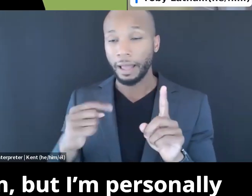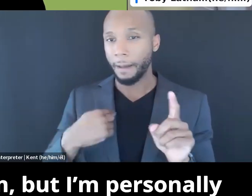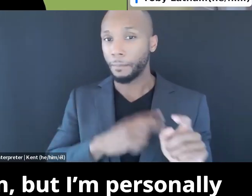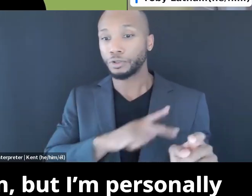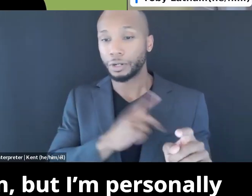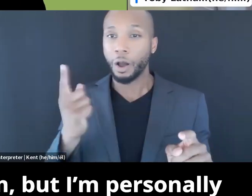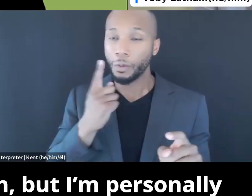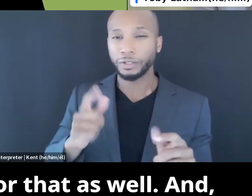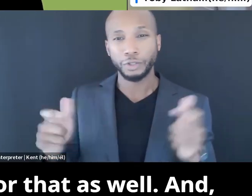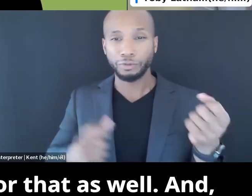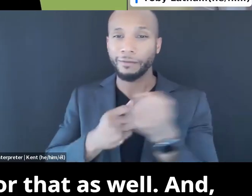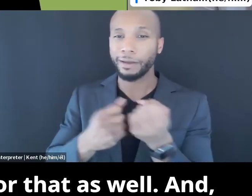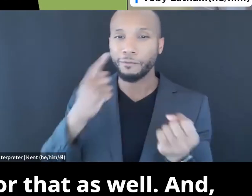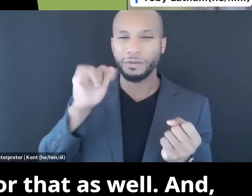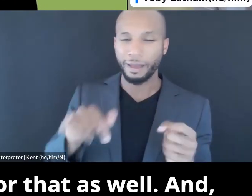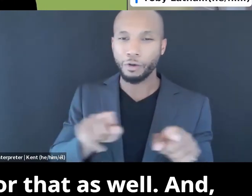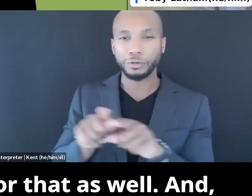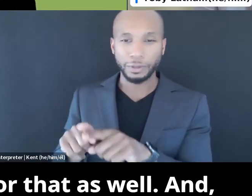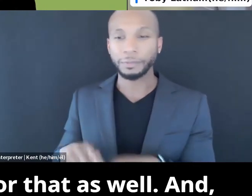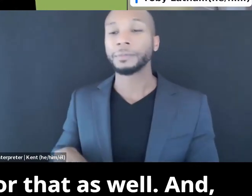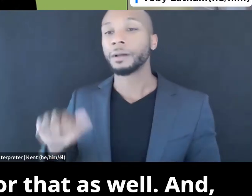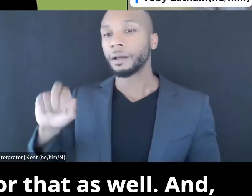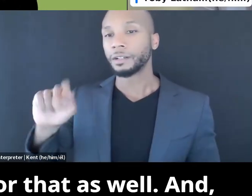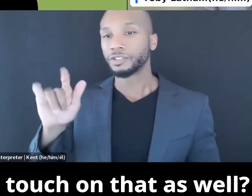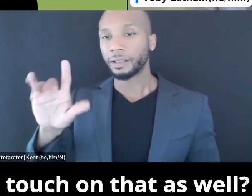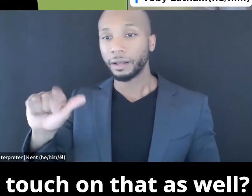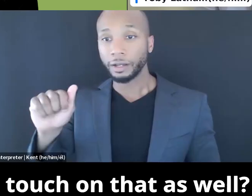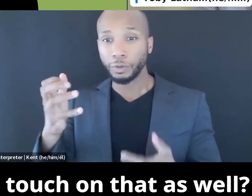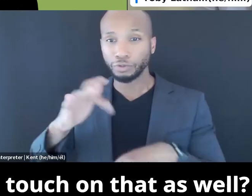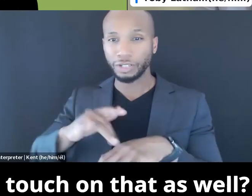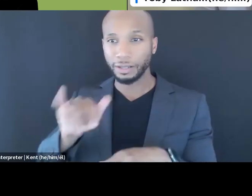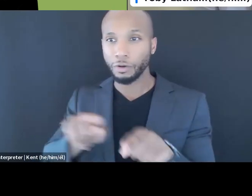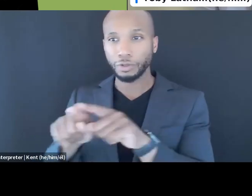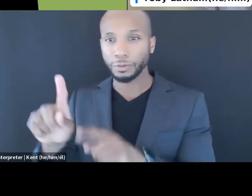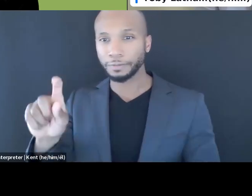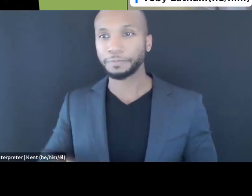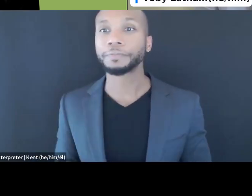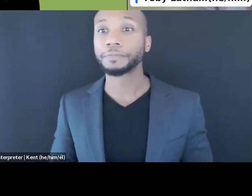personally always a huge advocate for that as well. And Angelica, did you want to touch on that as well?